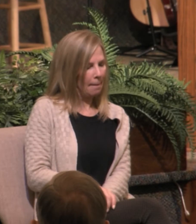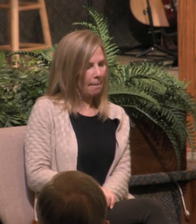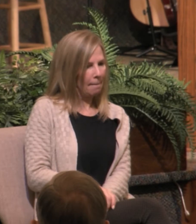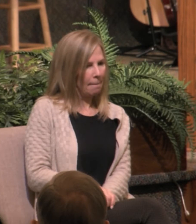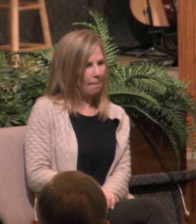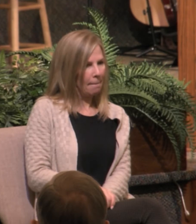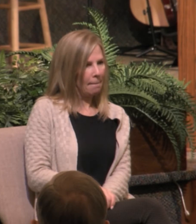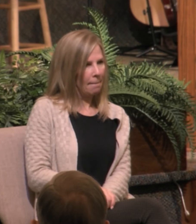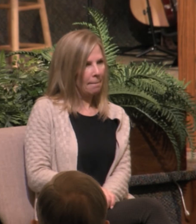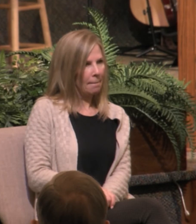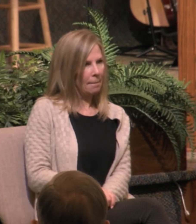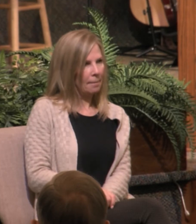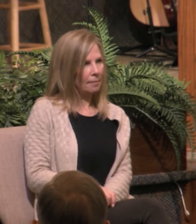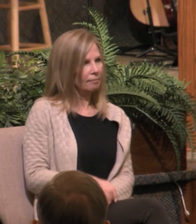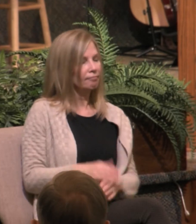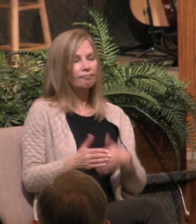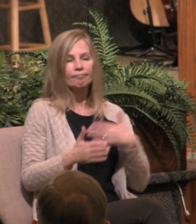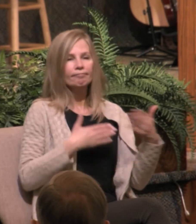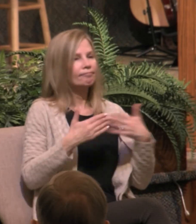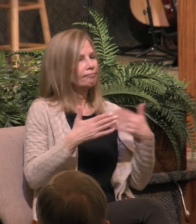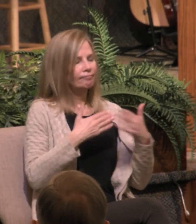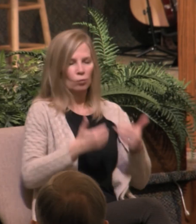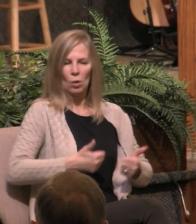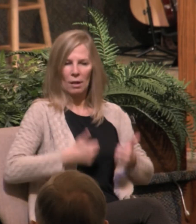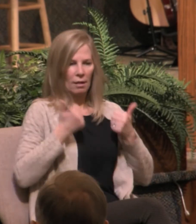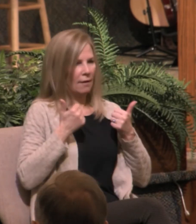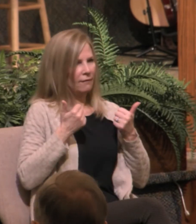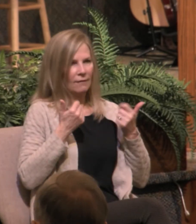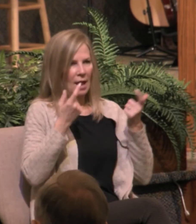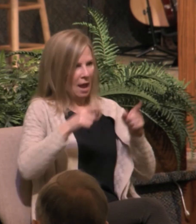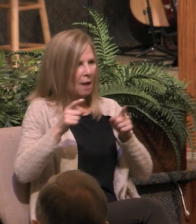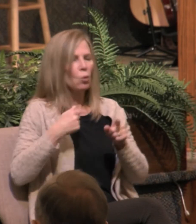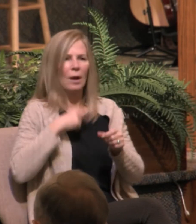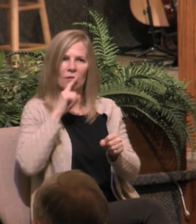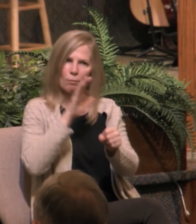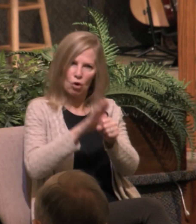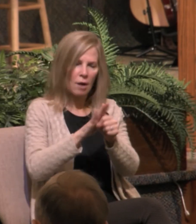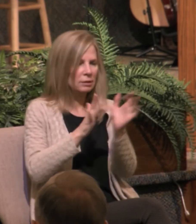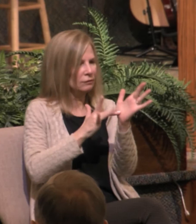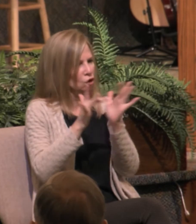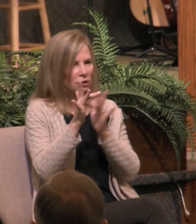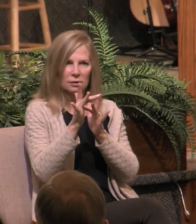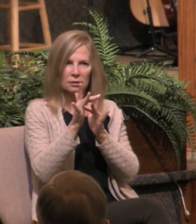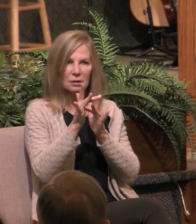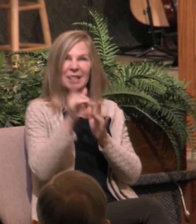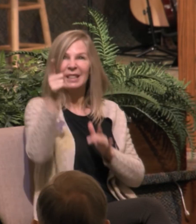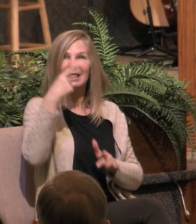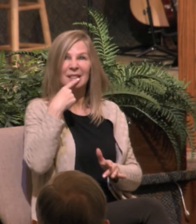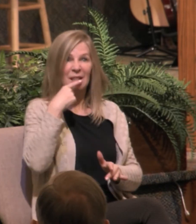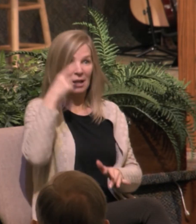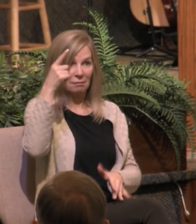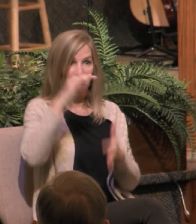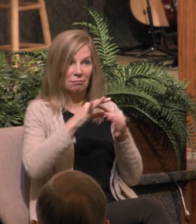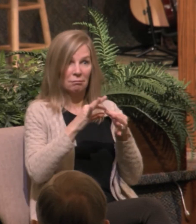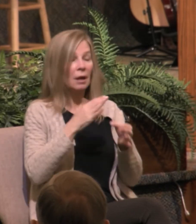No matter what life sends at you, we have the promise of Jesus in John 10, 27 and 28. My sheep hear my